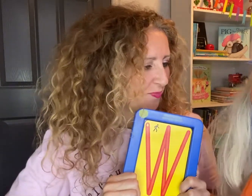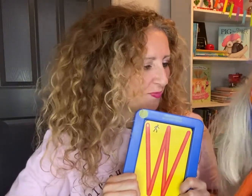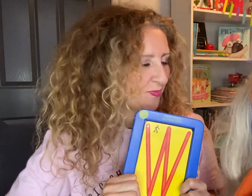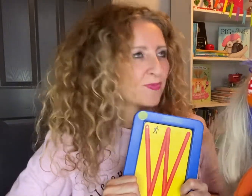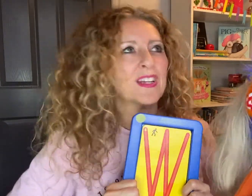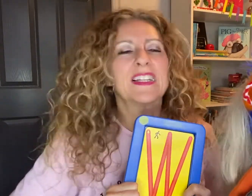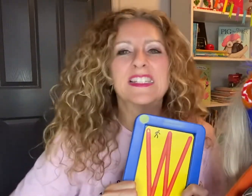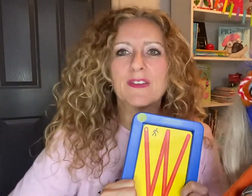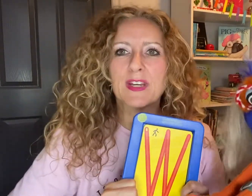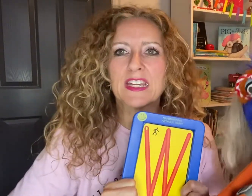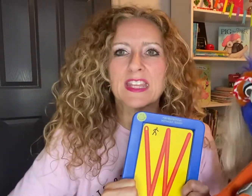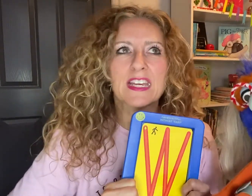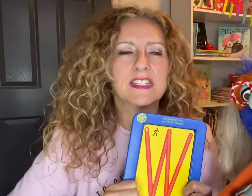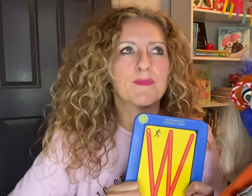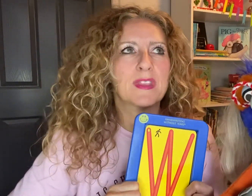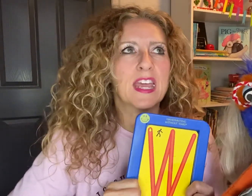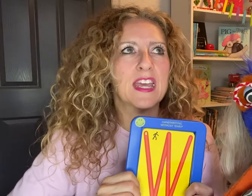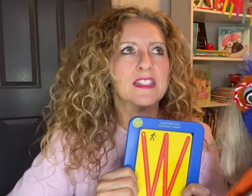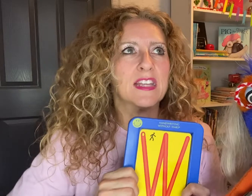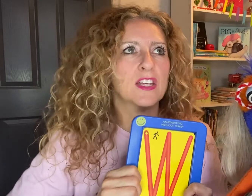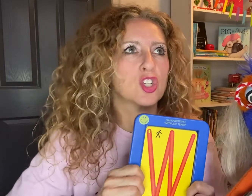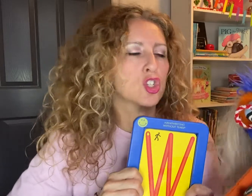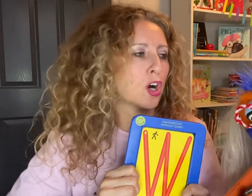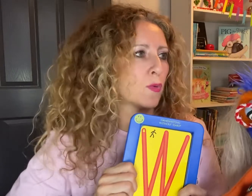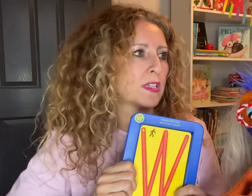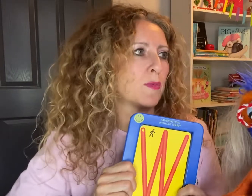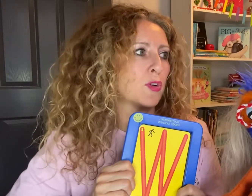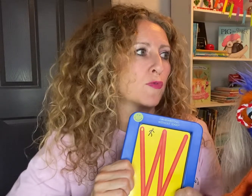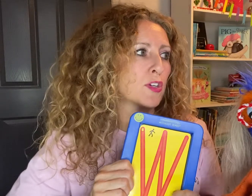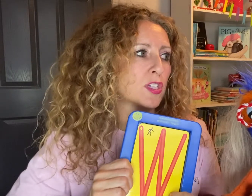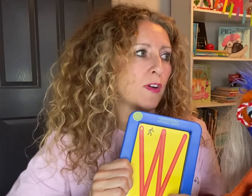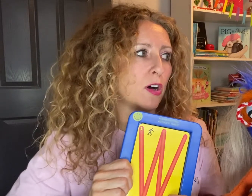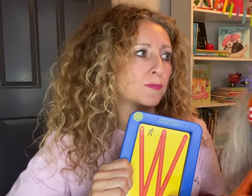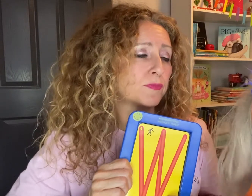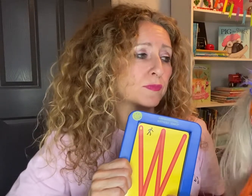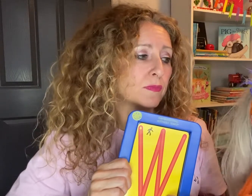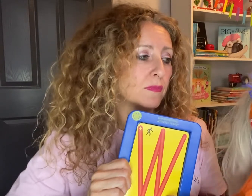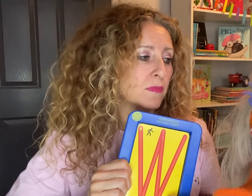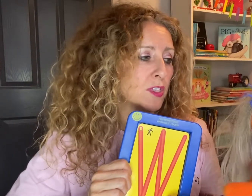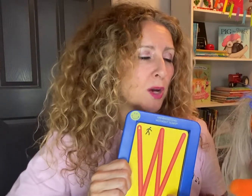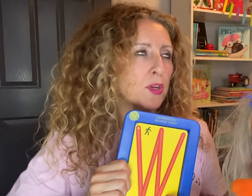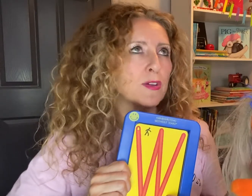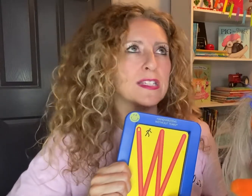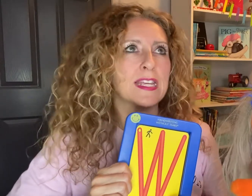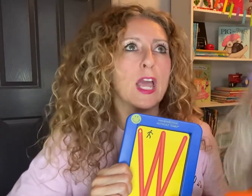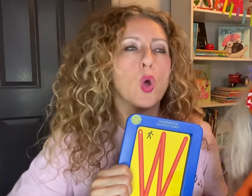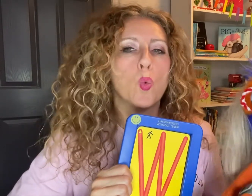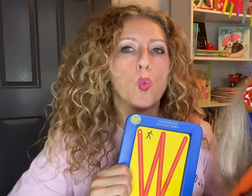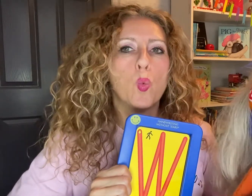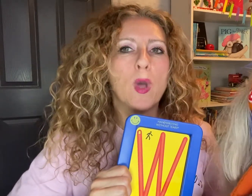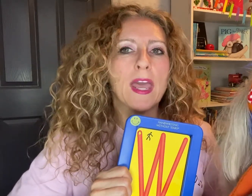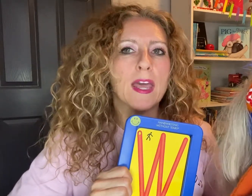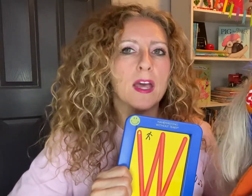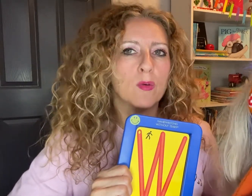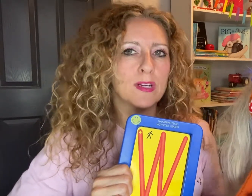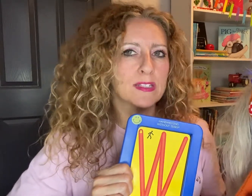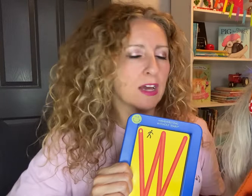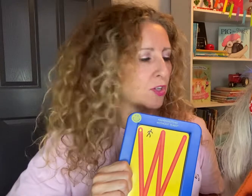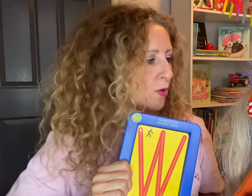letter. Let's see if we can think of some things that start with W. First of all W let's see wig. What sound do you